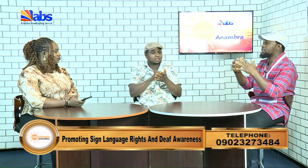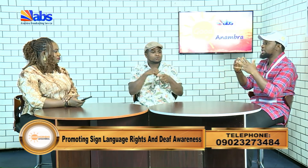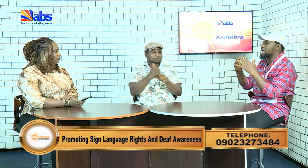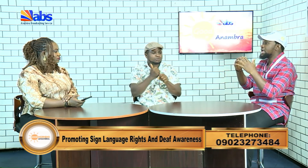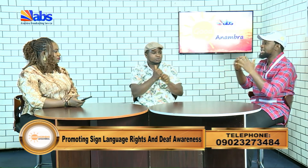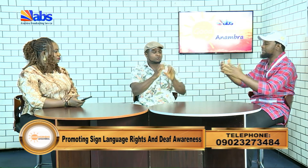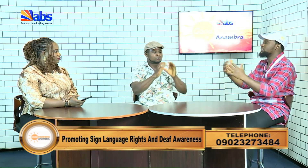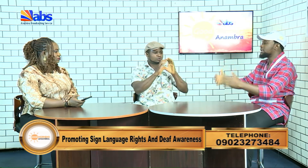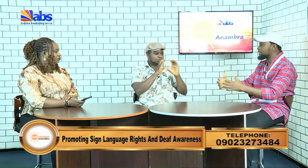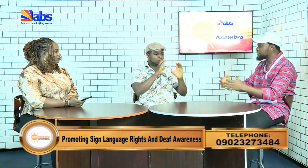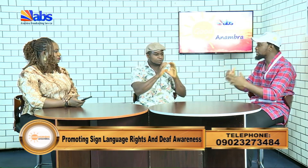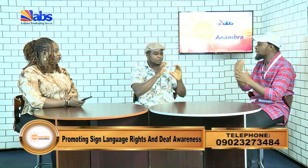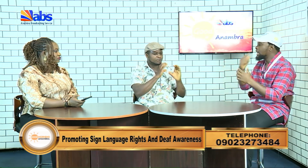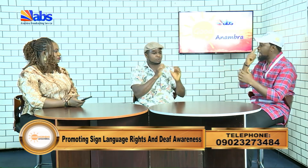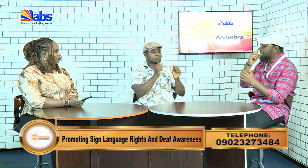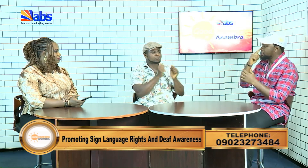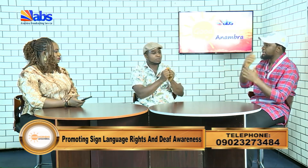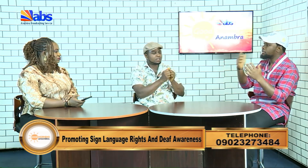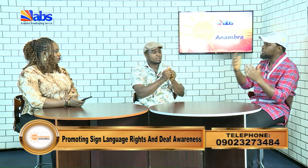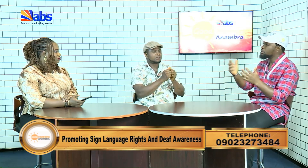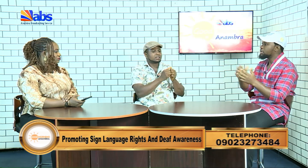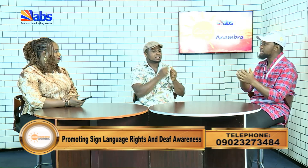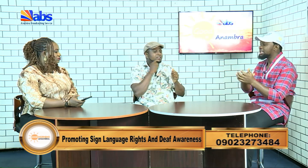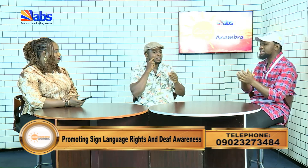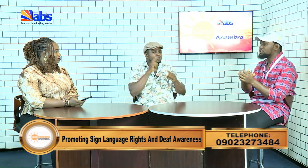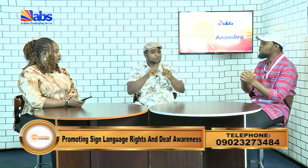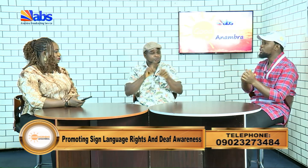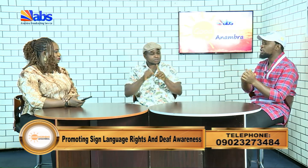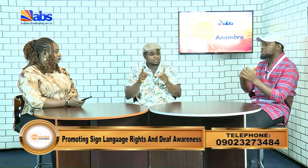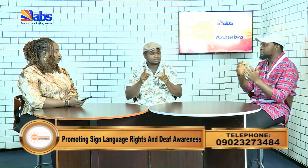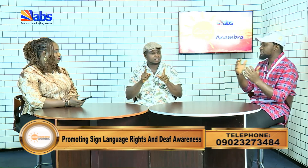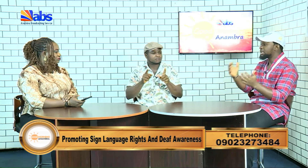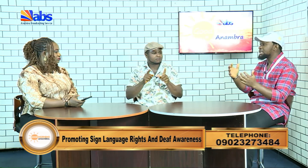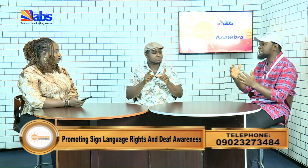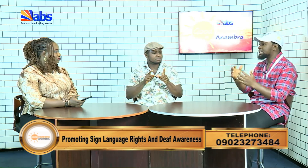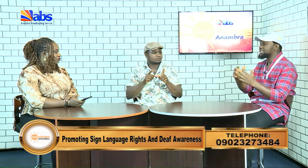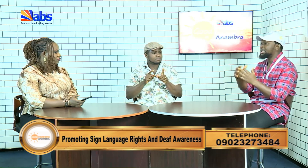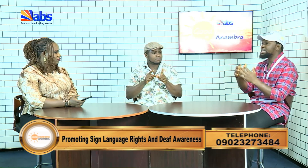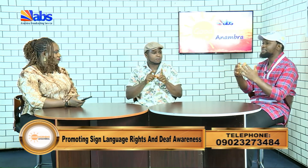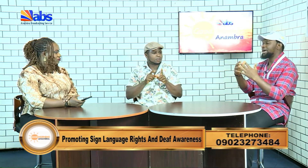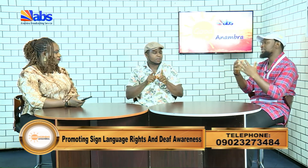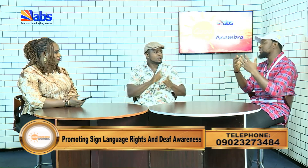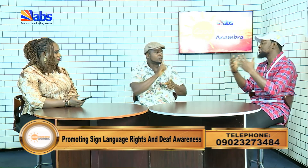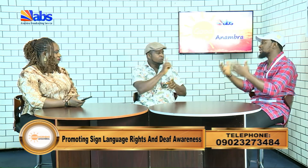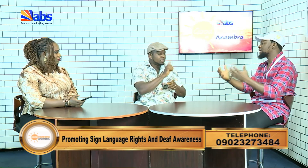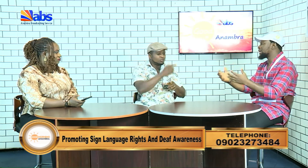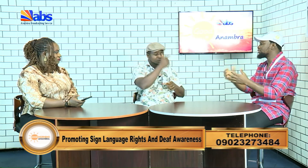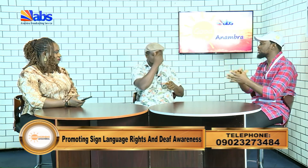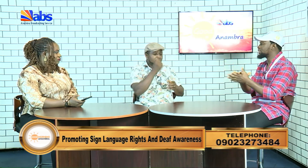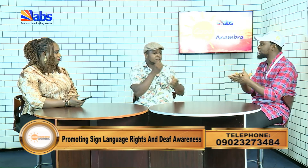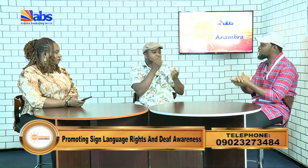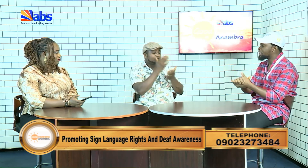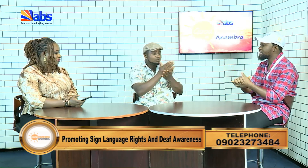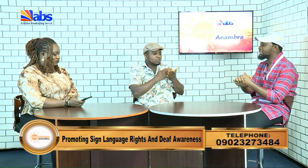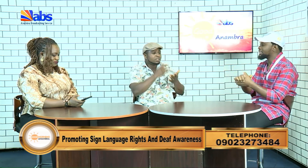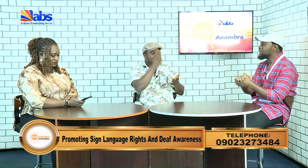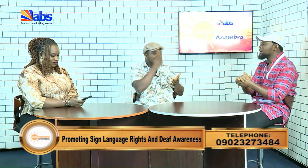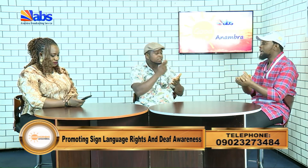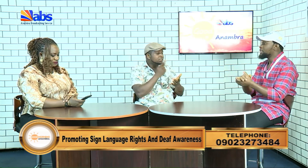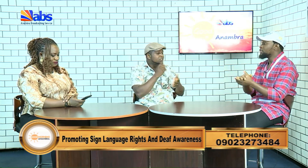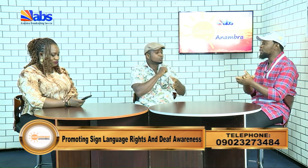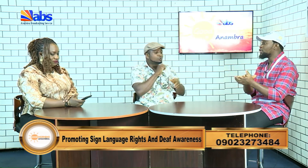of themselves. And with that, there's a lot of challenges that if I begin to start talking,